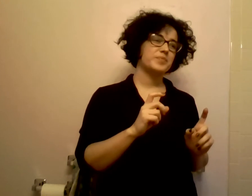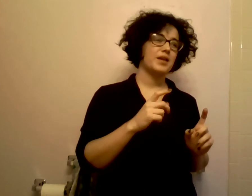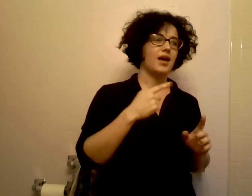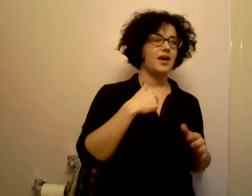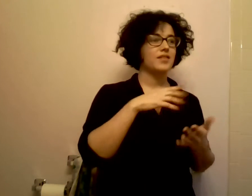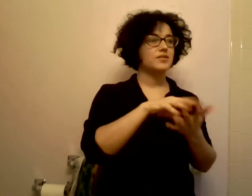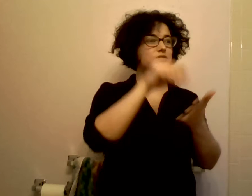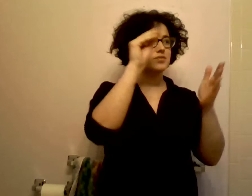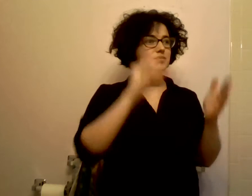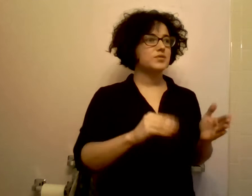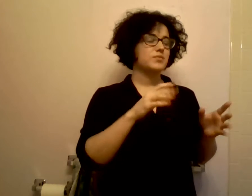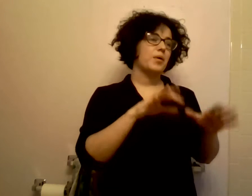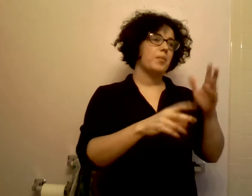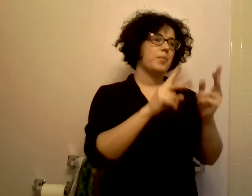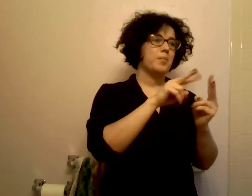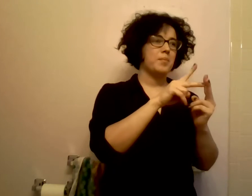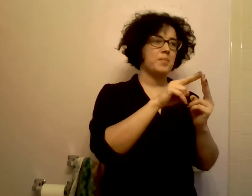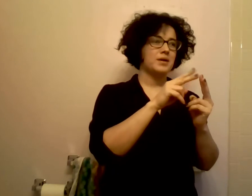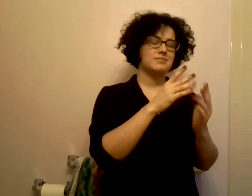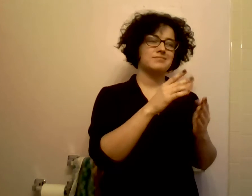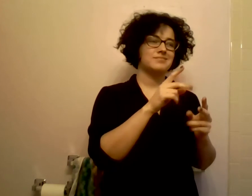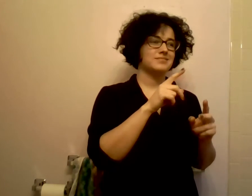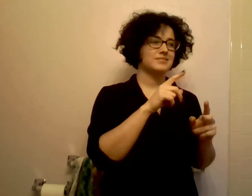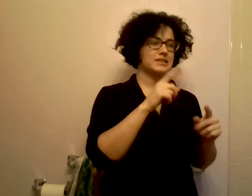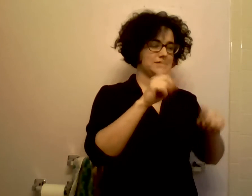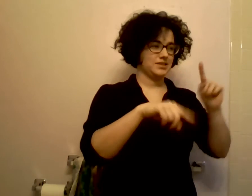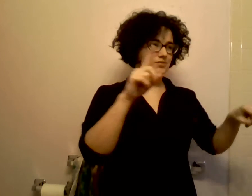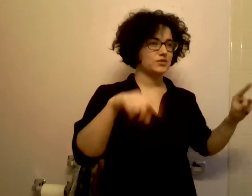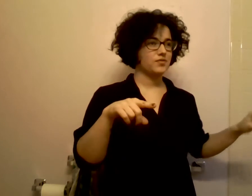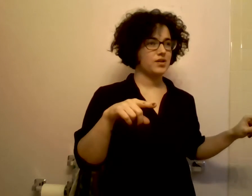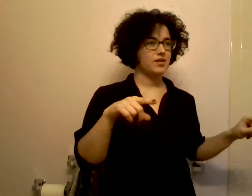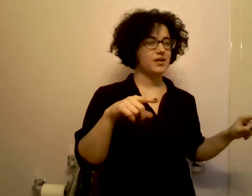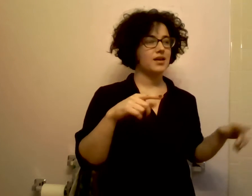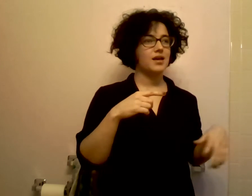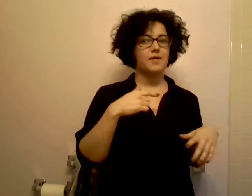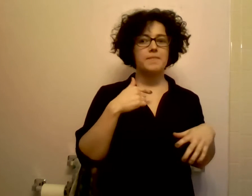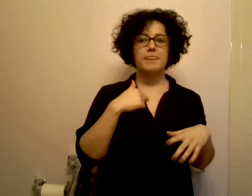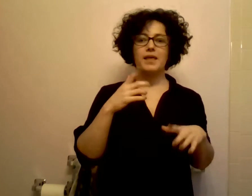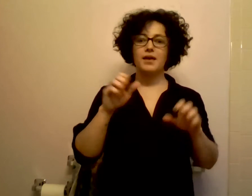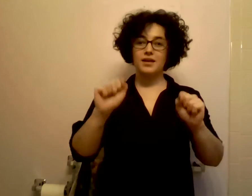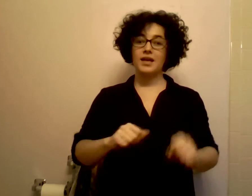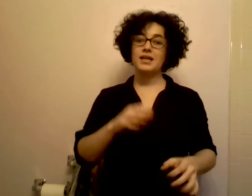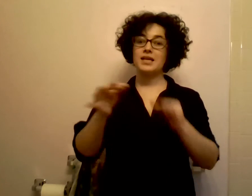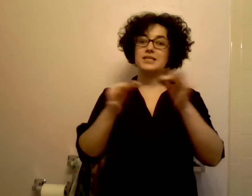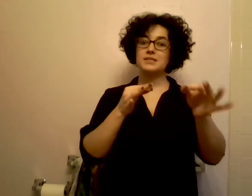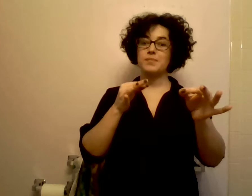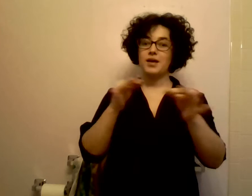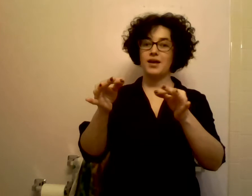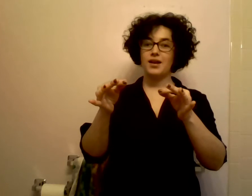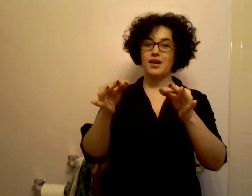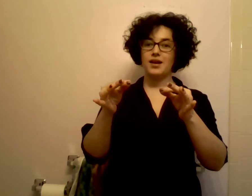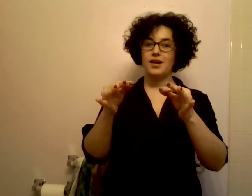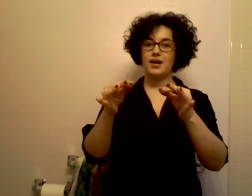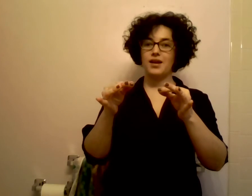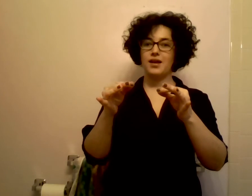amazed, and they could explain the high scores only by the fact that they were, after all, the best teachers. Well, then